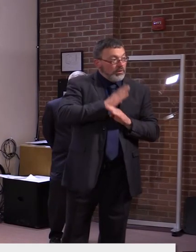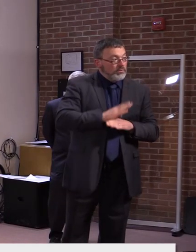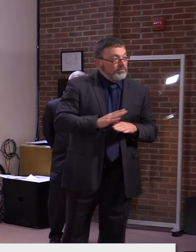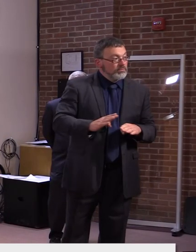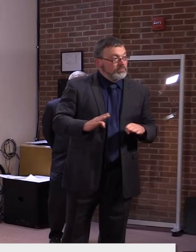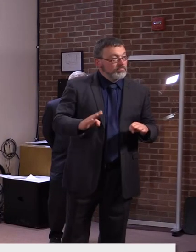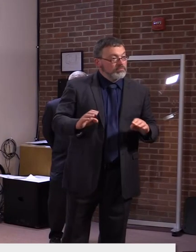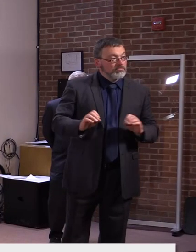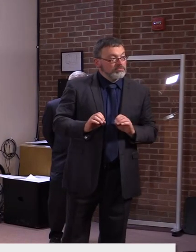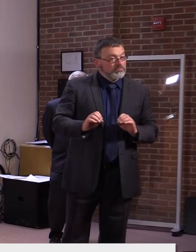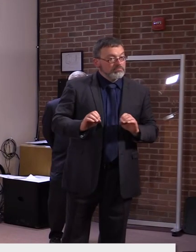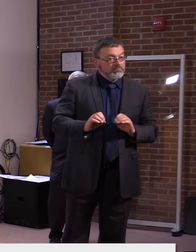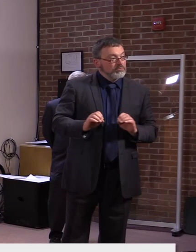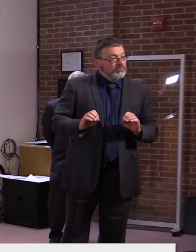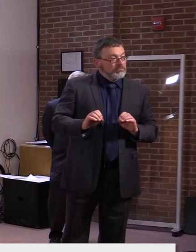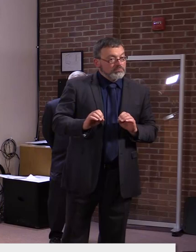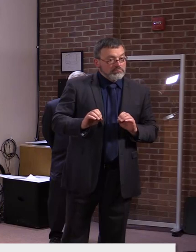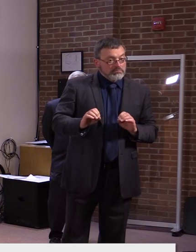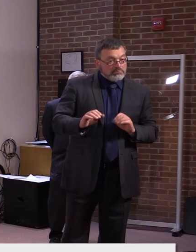Chris Roy.